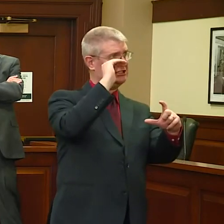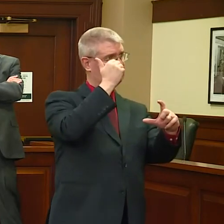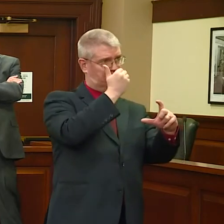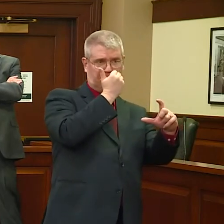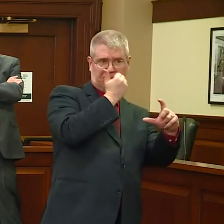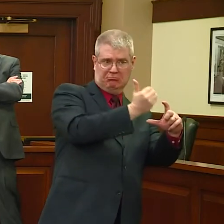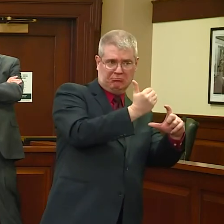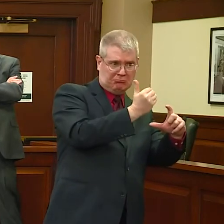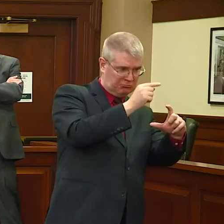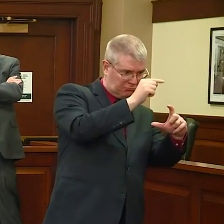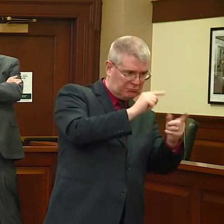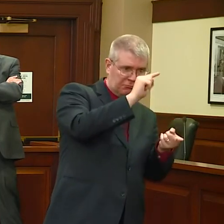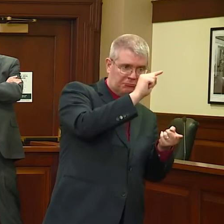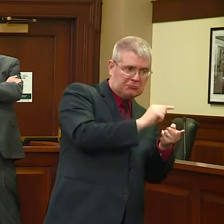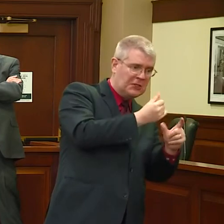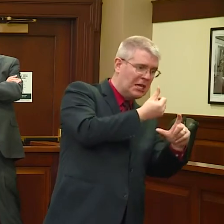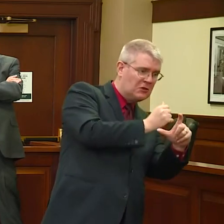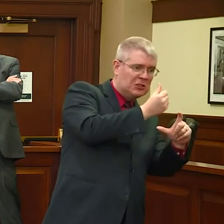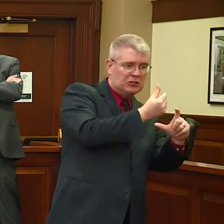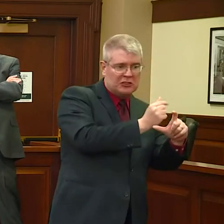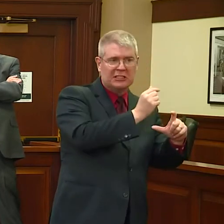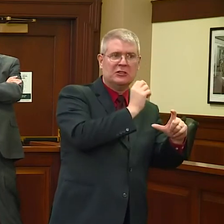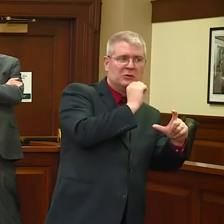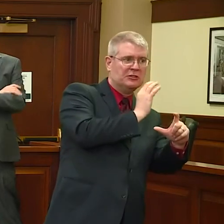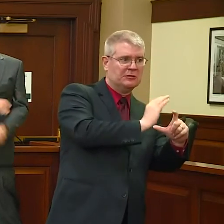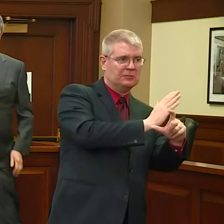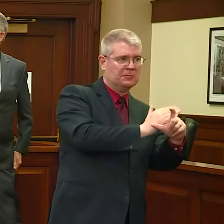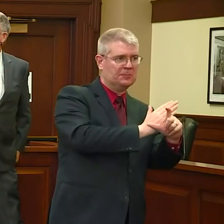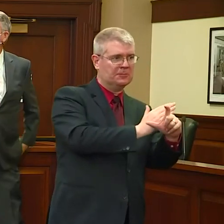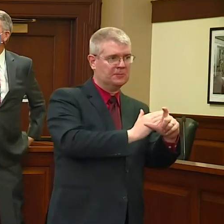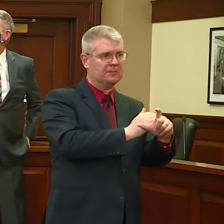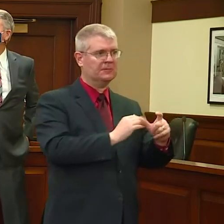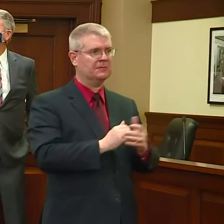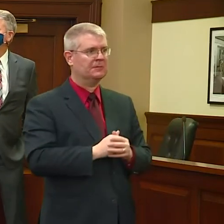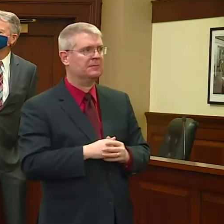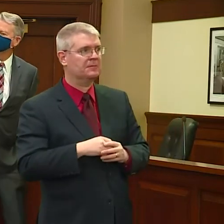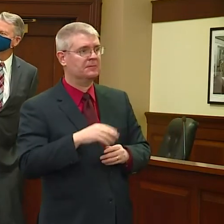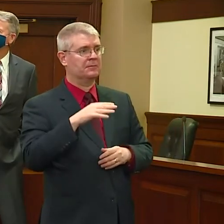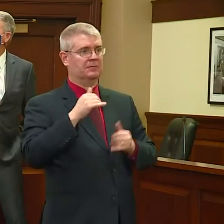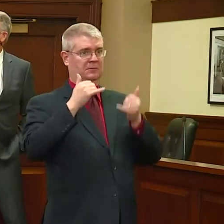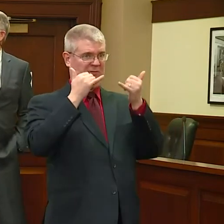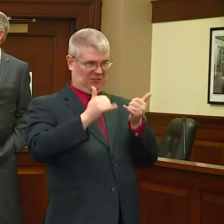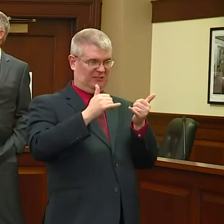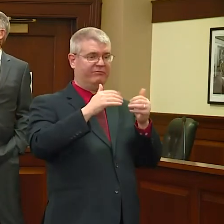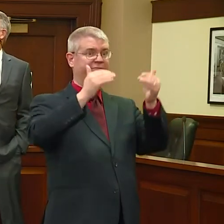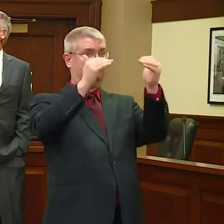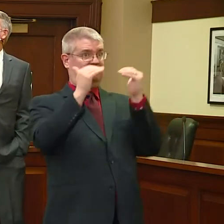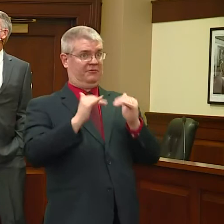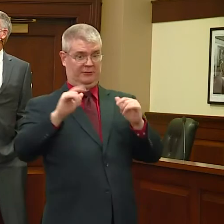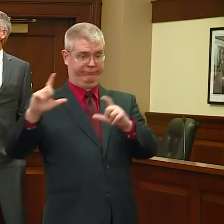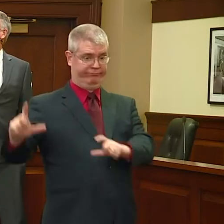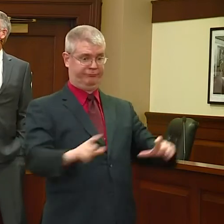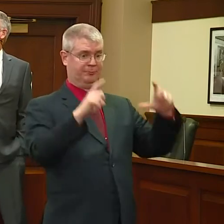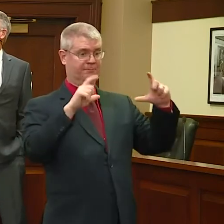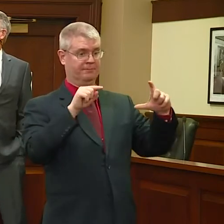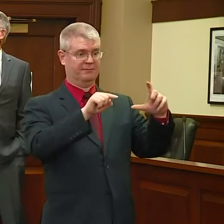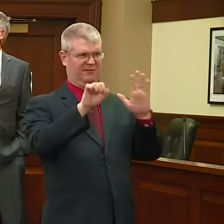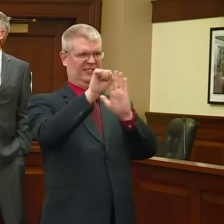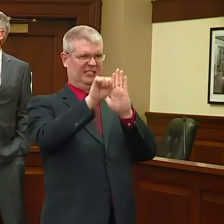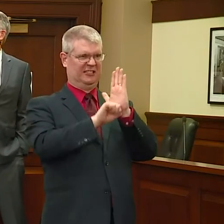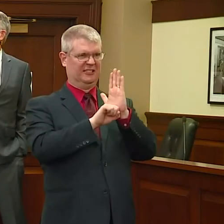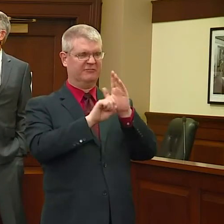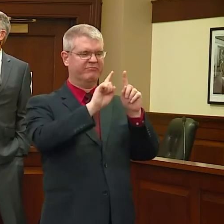So this map just takes those numbers and looks at a state level risk versus county by county. And I think it shows even